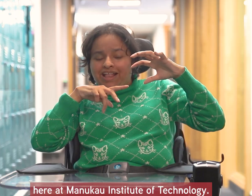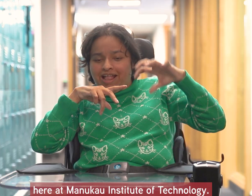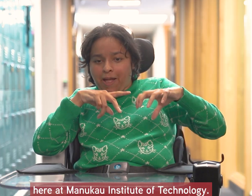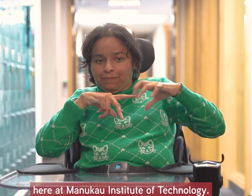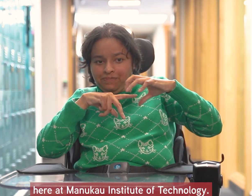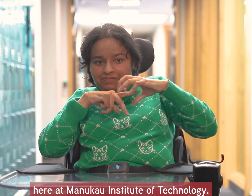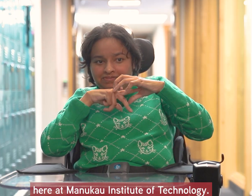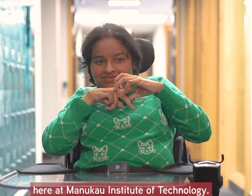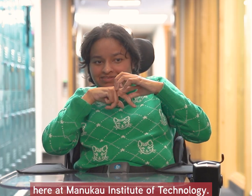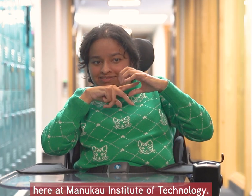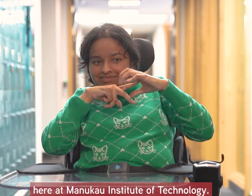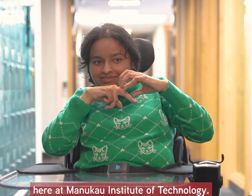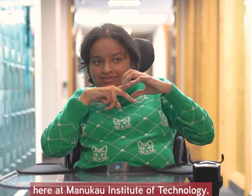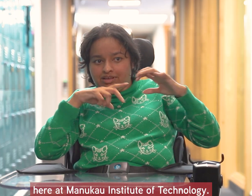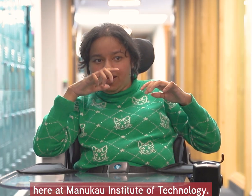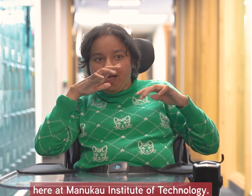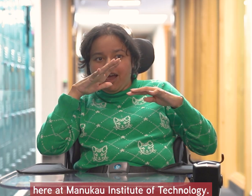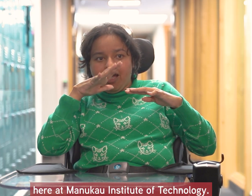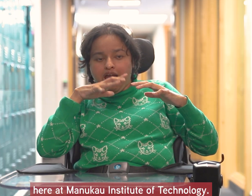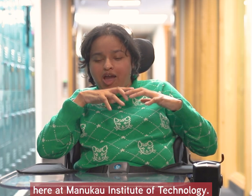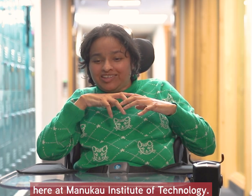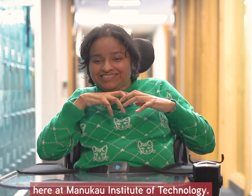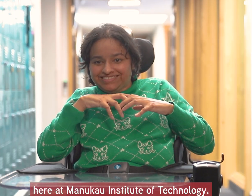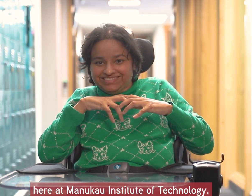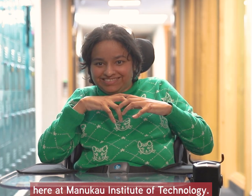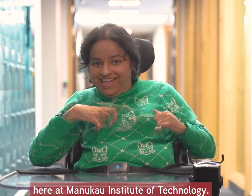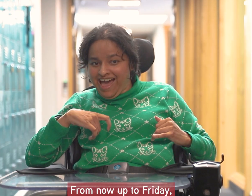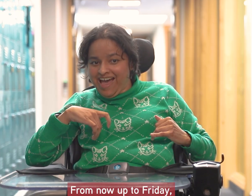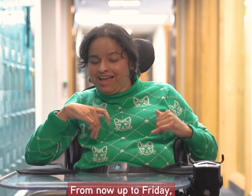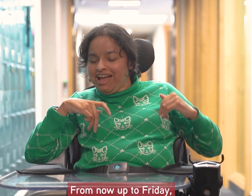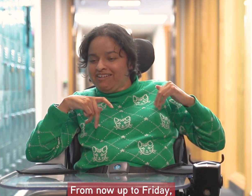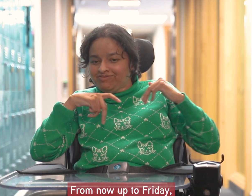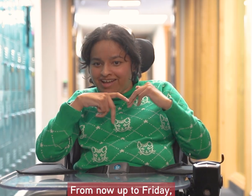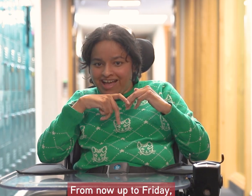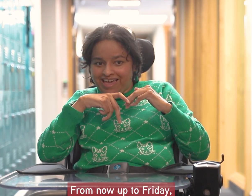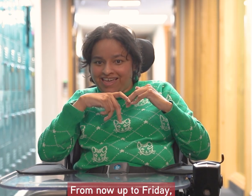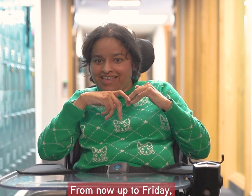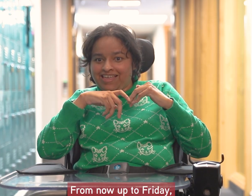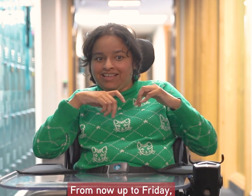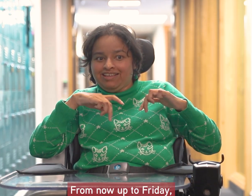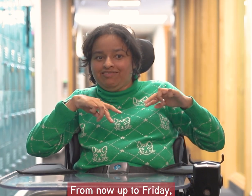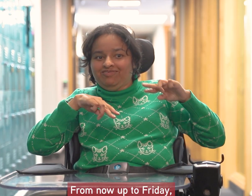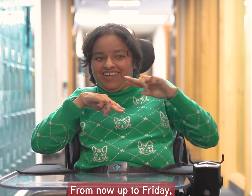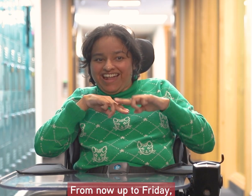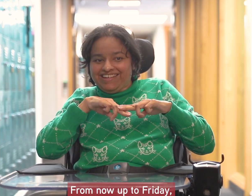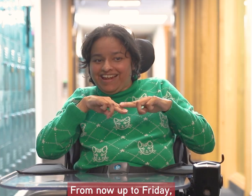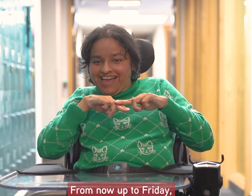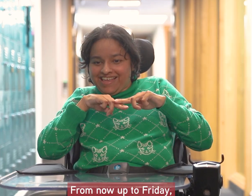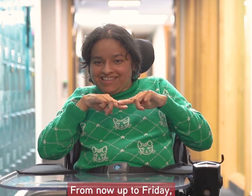Institute of Technology. From now up till Friday,